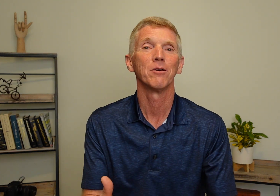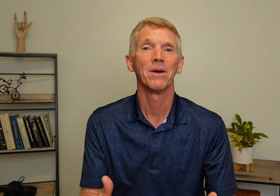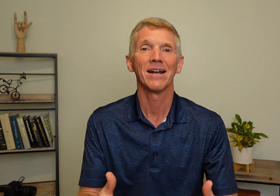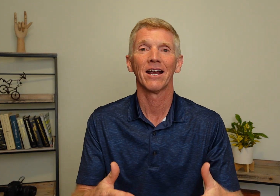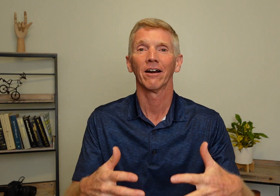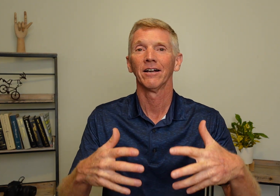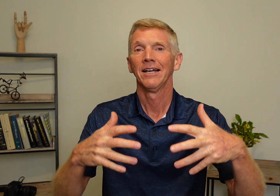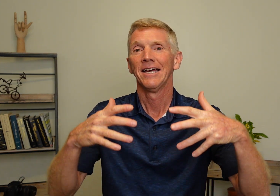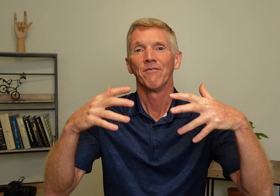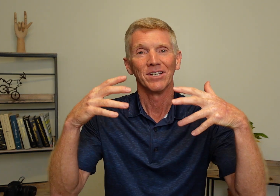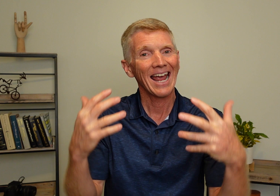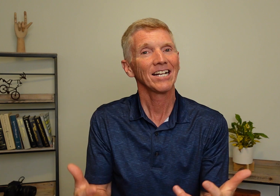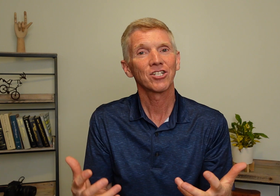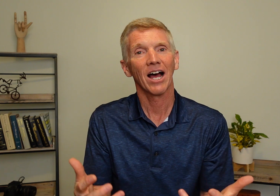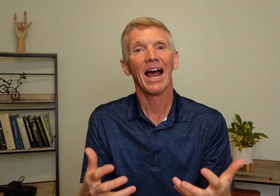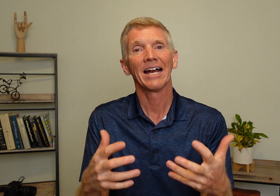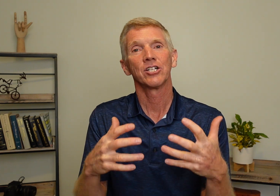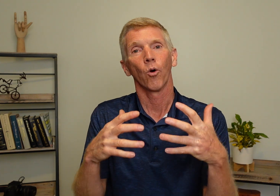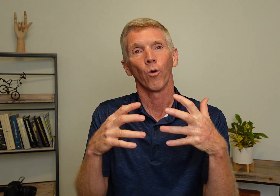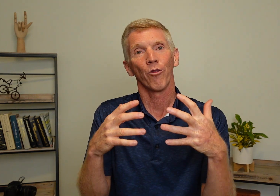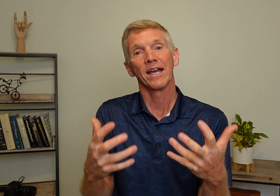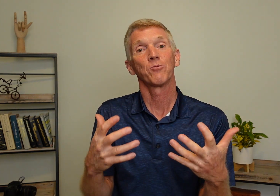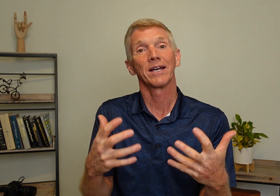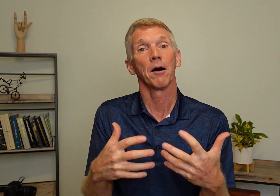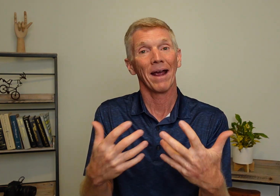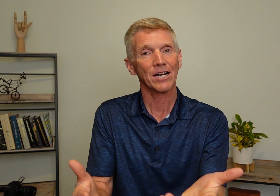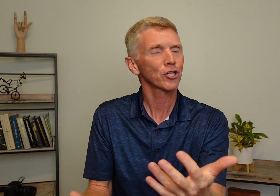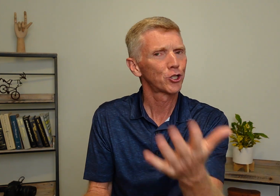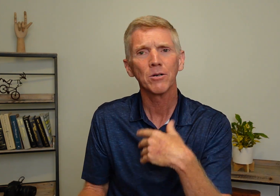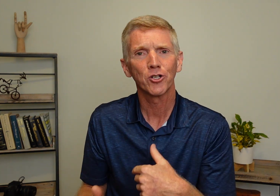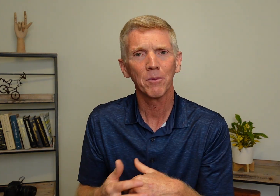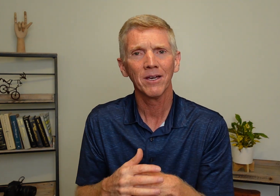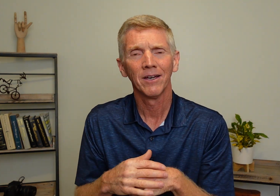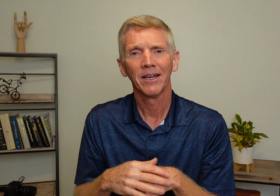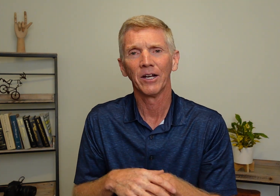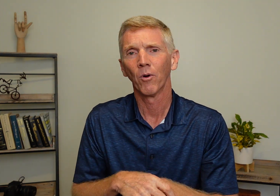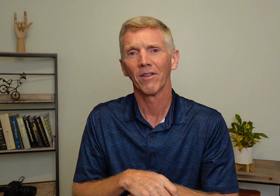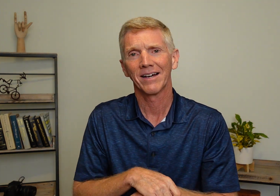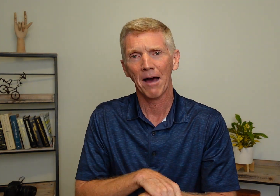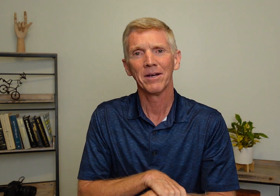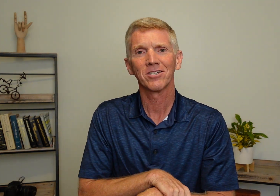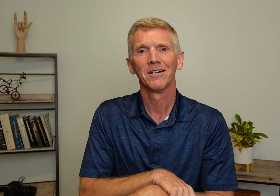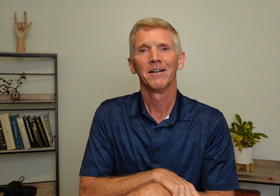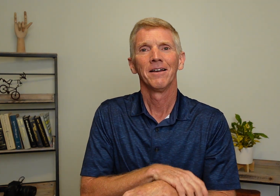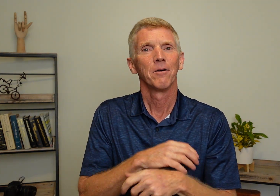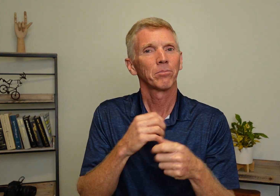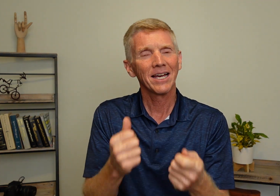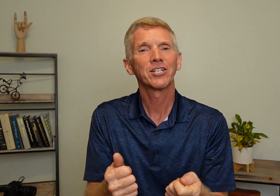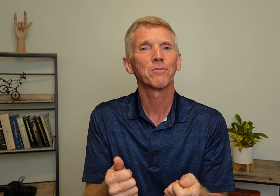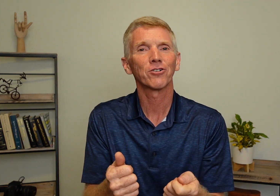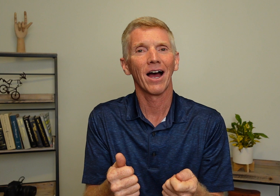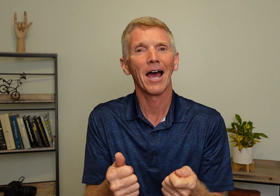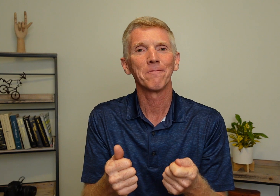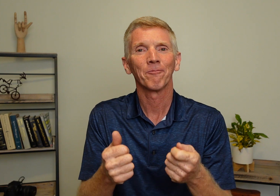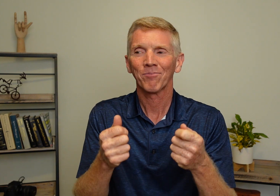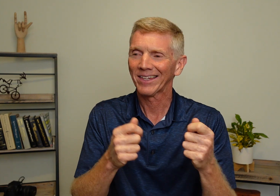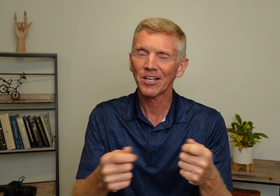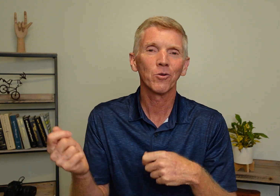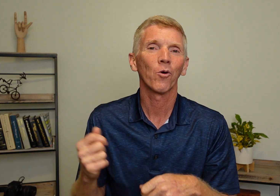being here. If there's any signs or things we can help answer, shoot them to me in one of the comments. Please subscribe, get the word